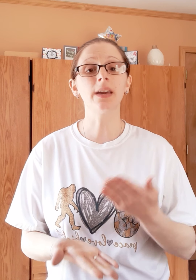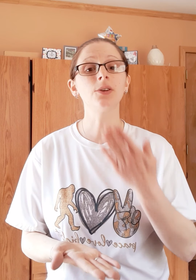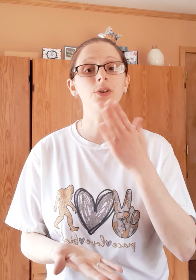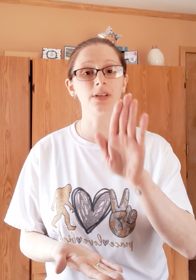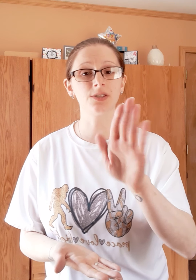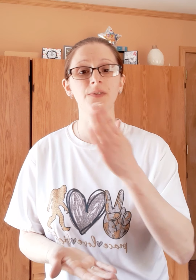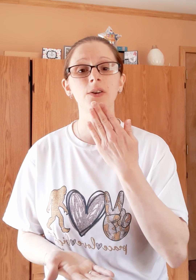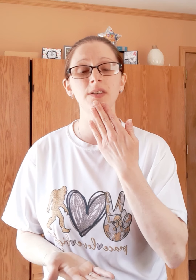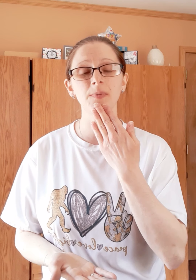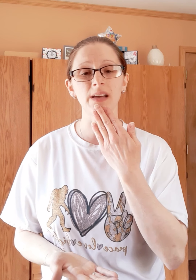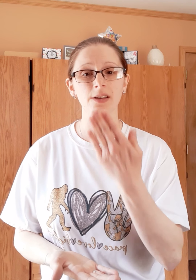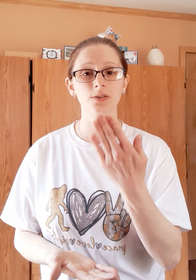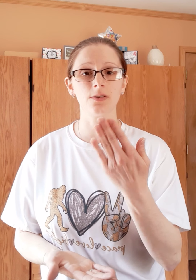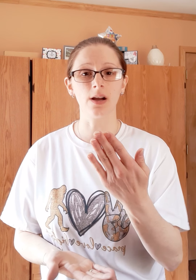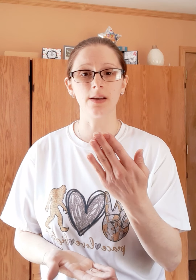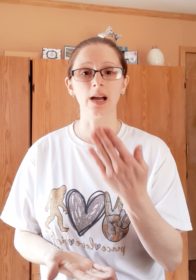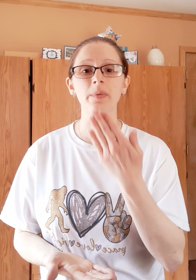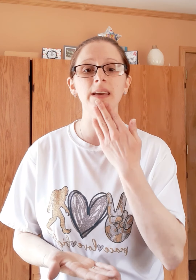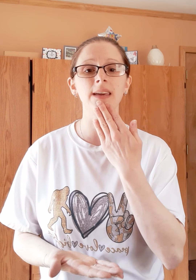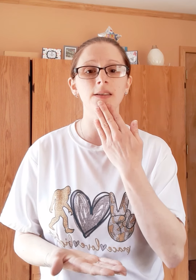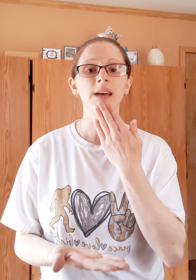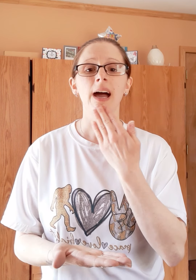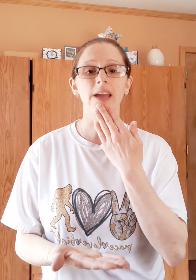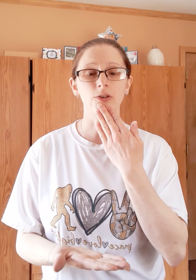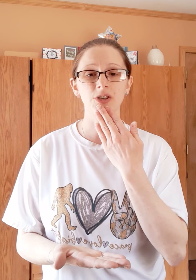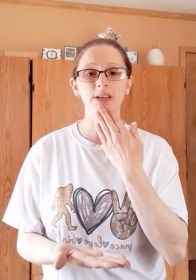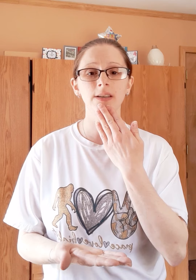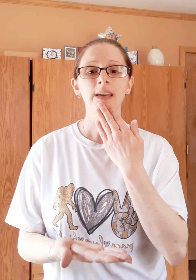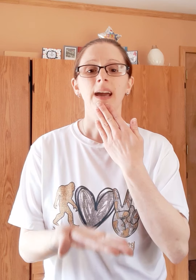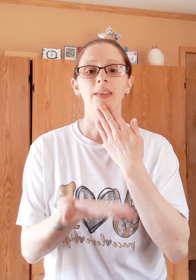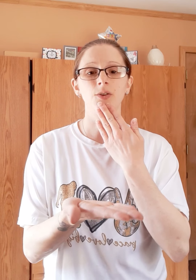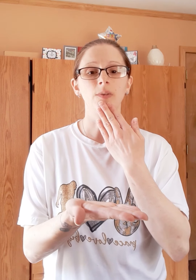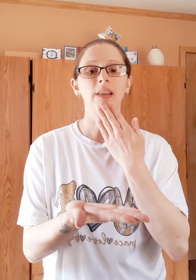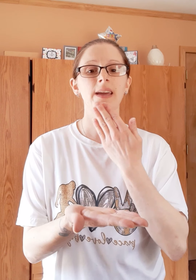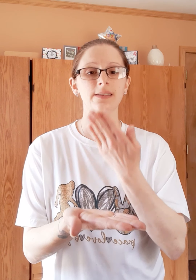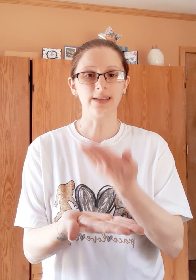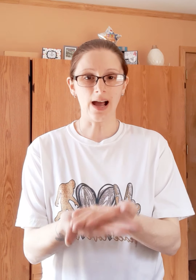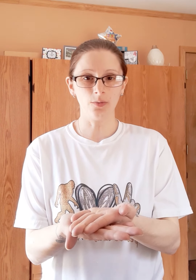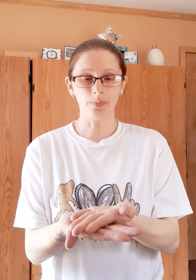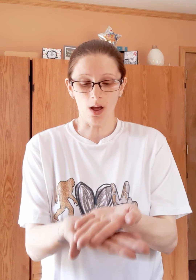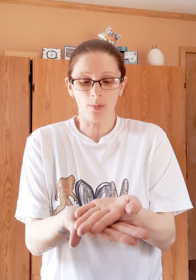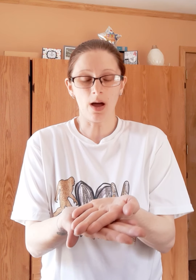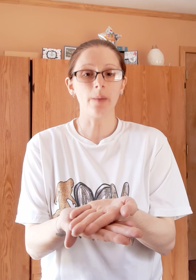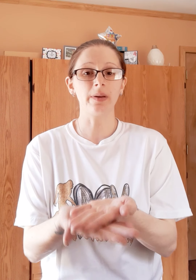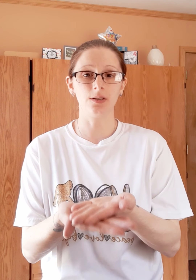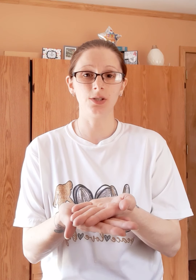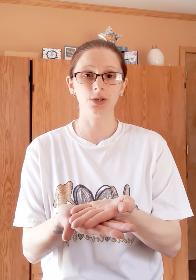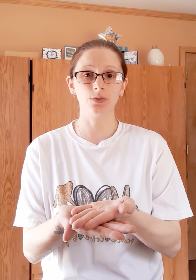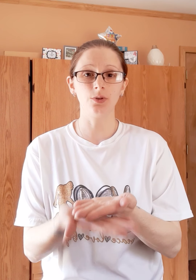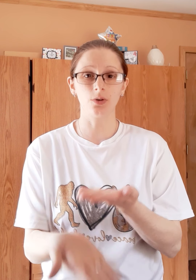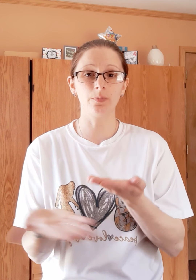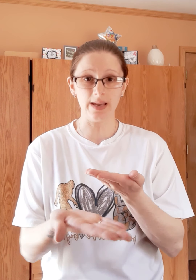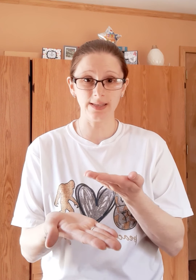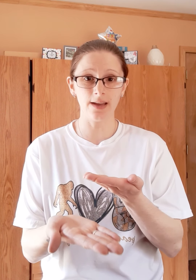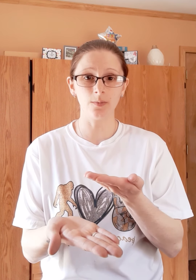again, good is fingertips on your dominant hand at your chin, and then you lay it down, palm up into your base hand, which is